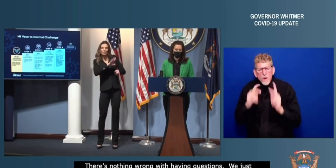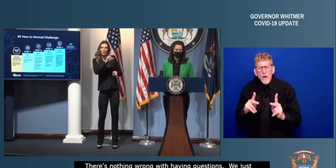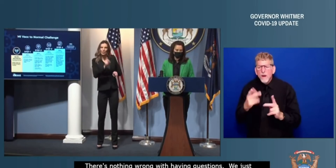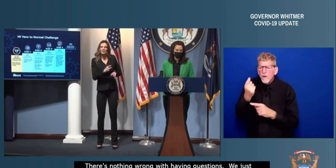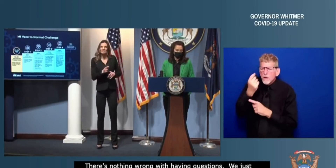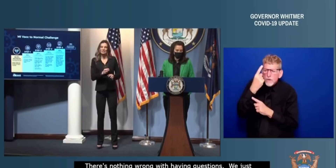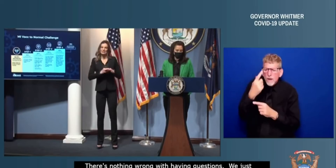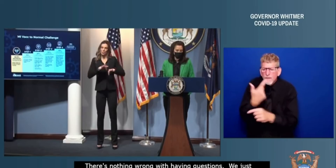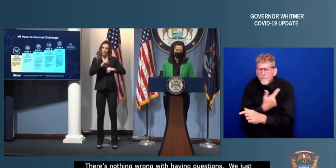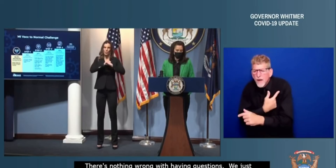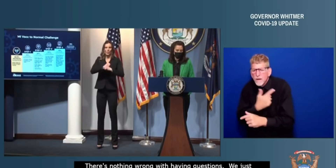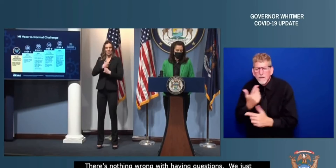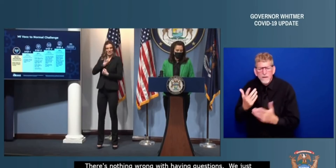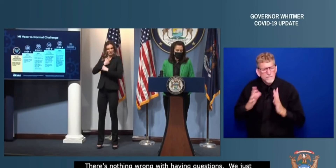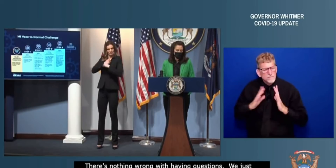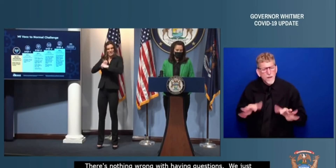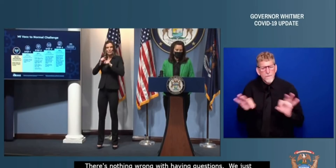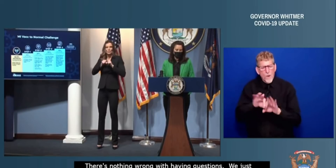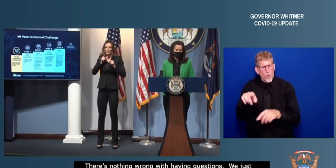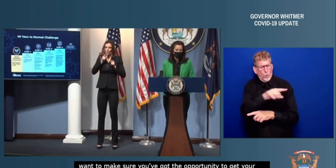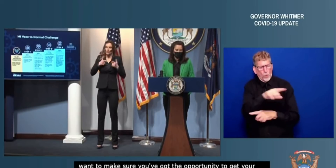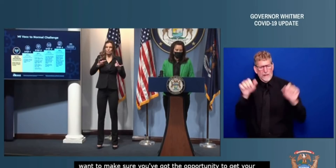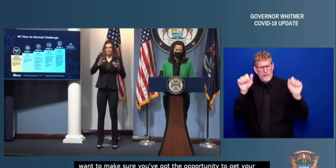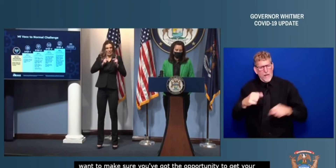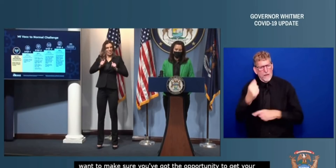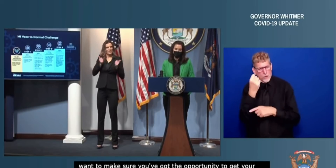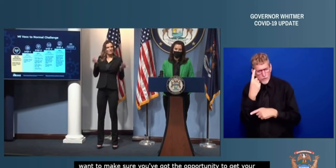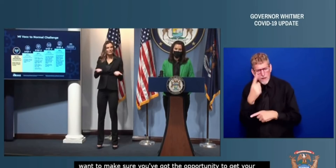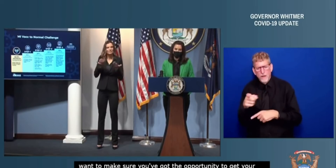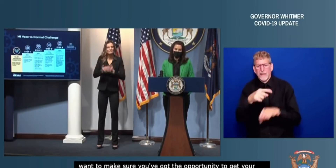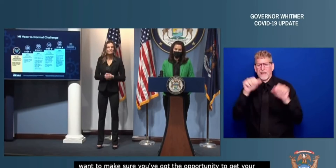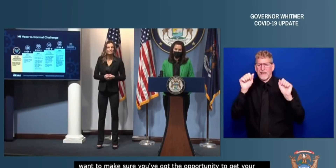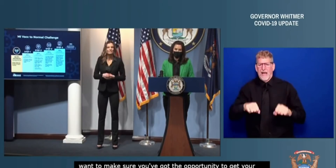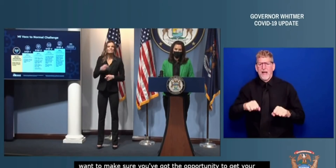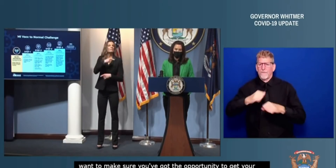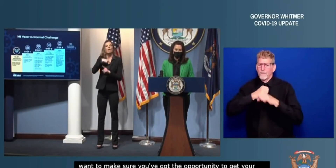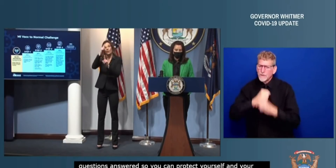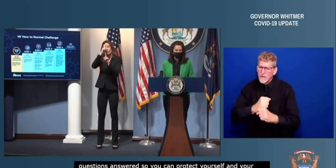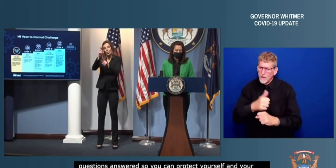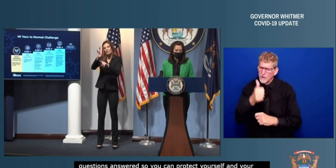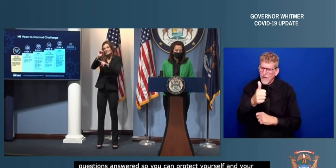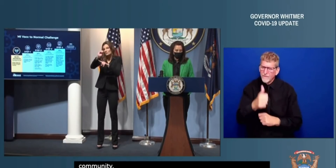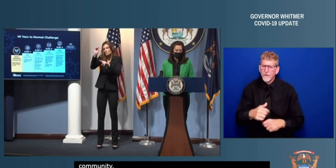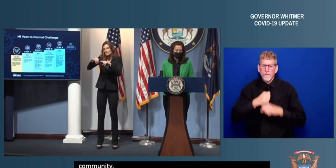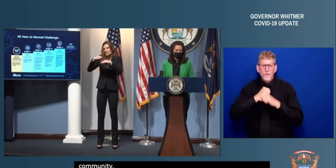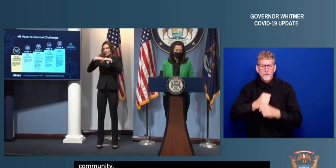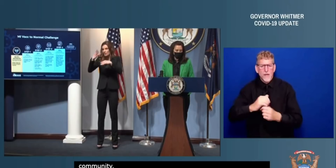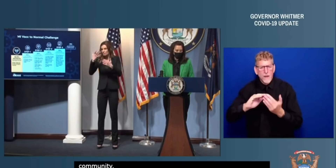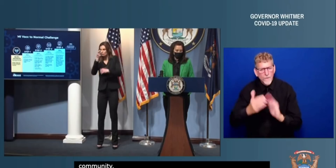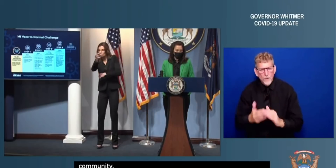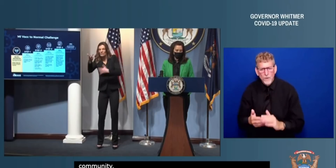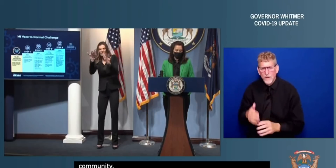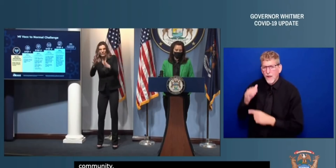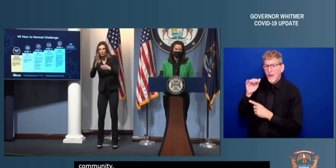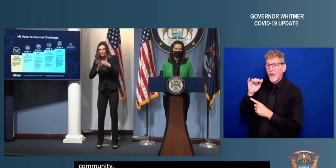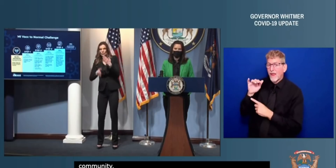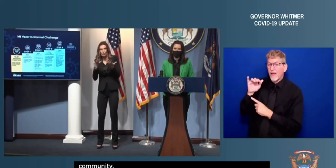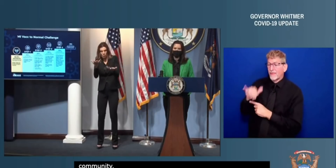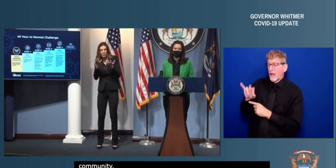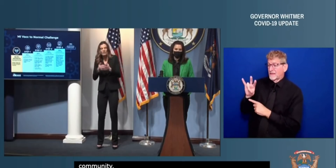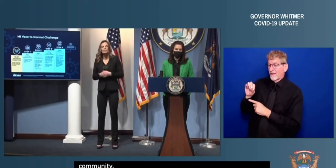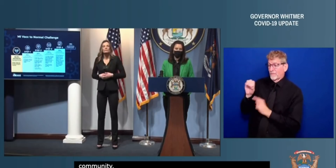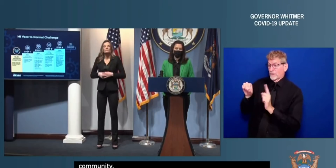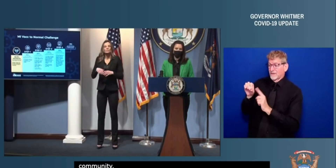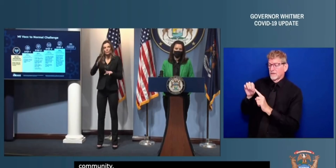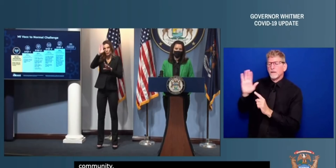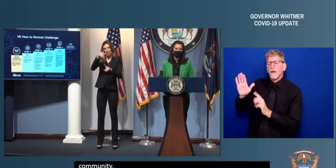can protect yourself and your community. 70% is an operational goal. We know that we're going to work to